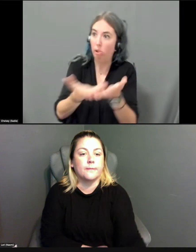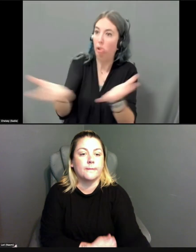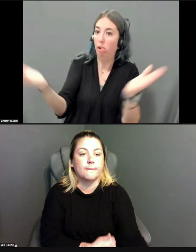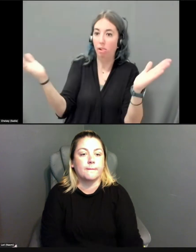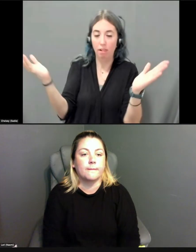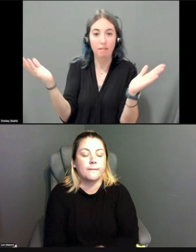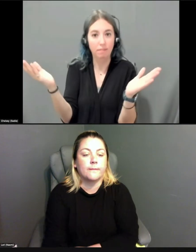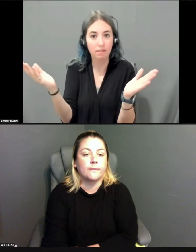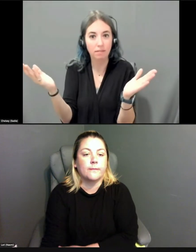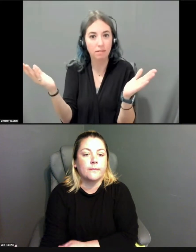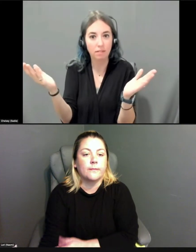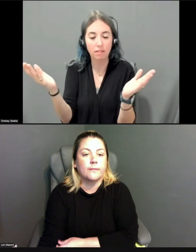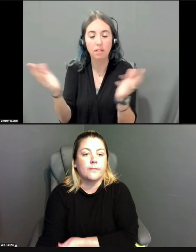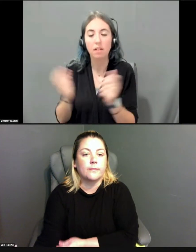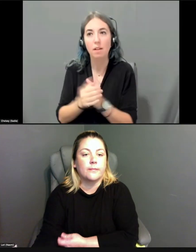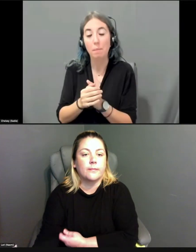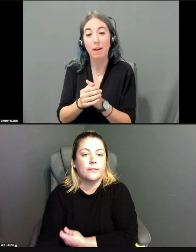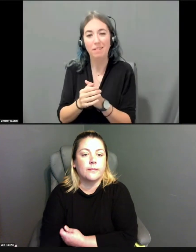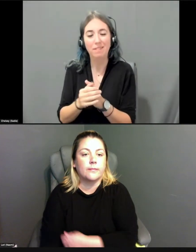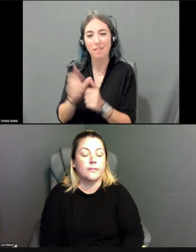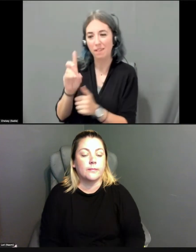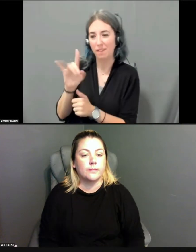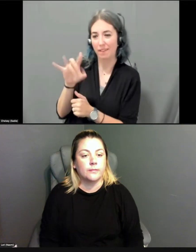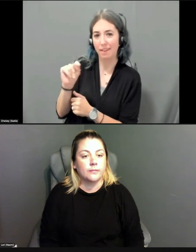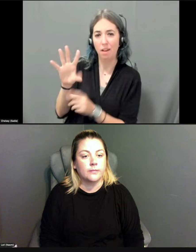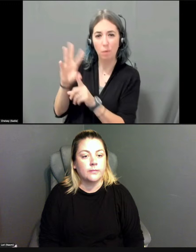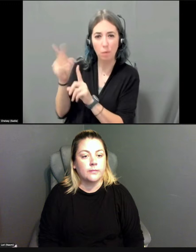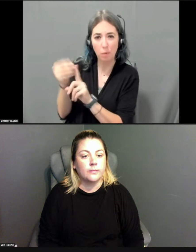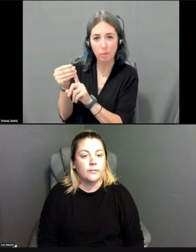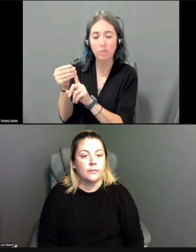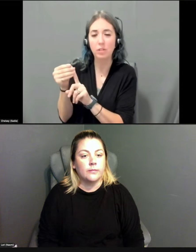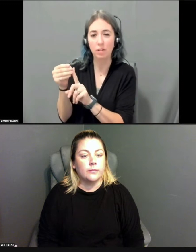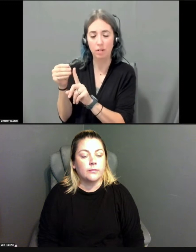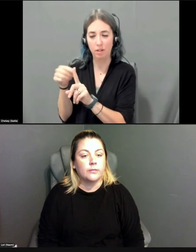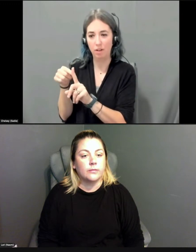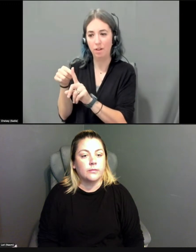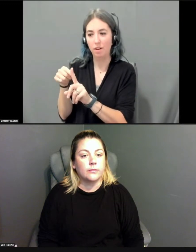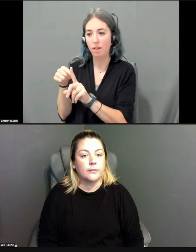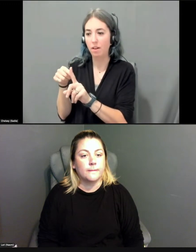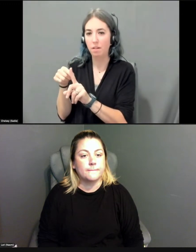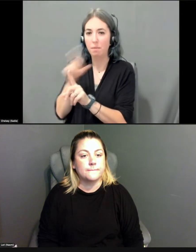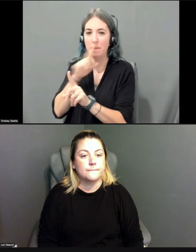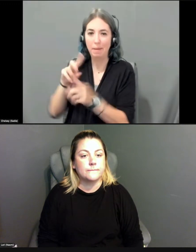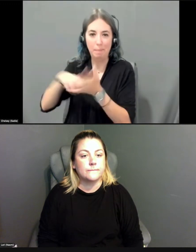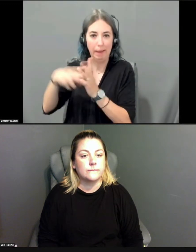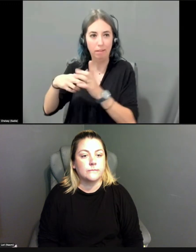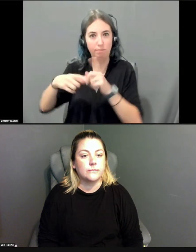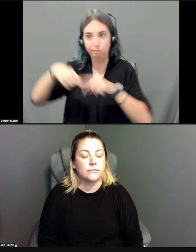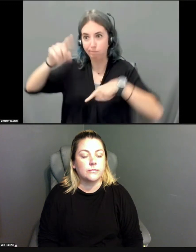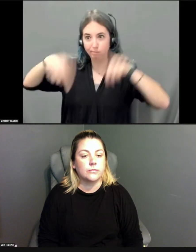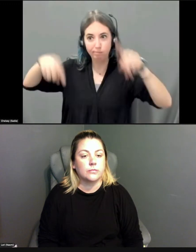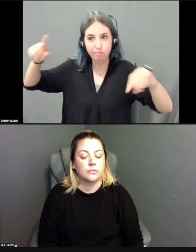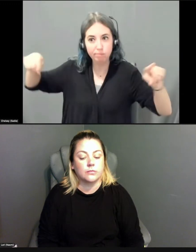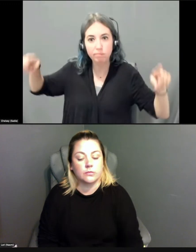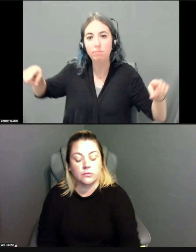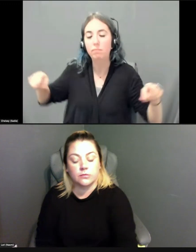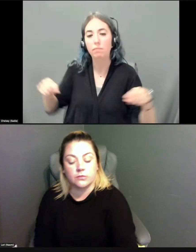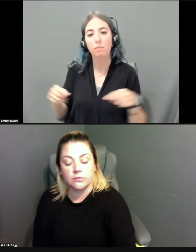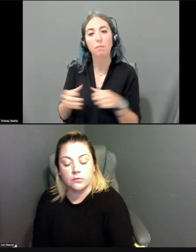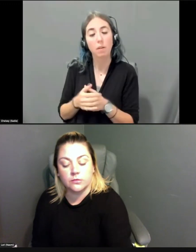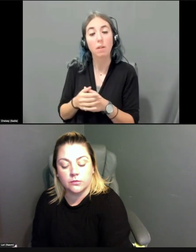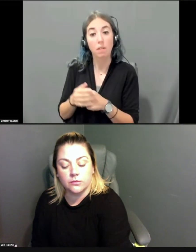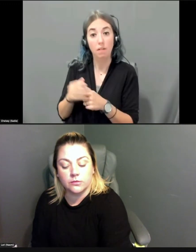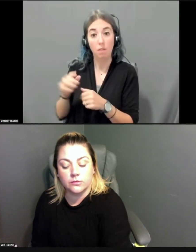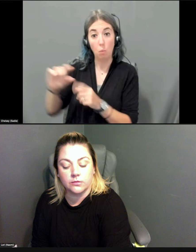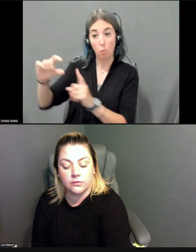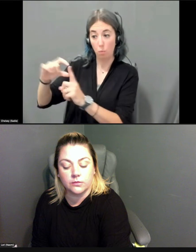to diet culture. And when people even first hear the word or the phrase diet culture, like, it's a